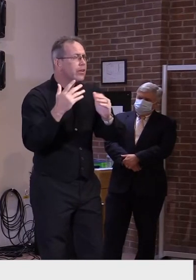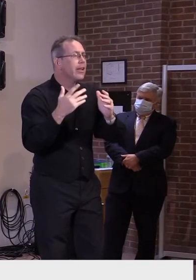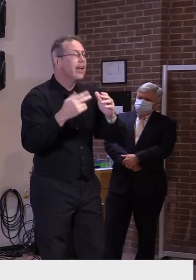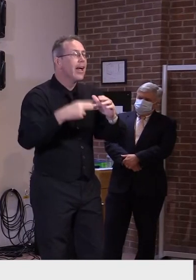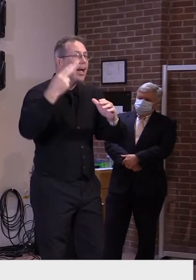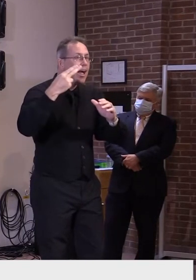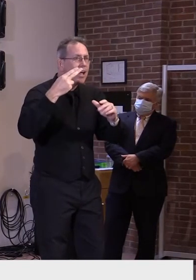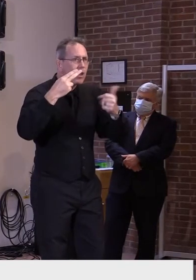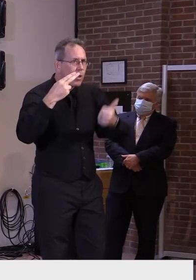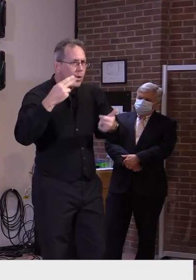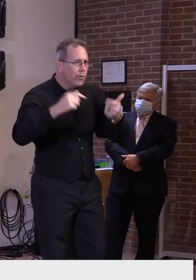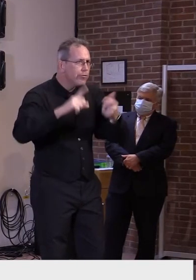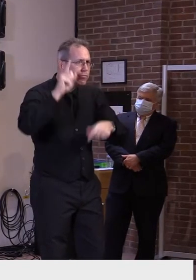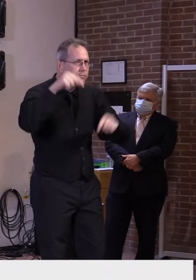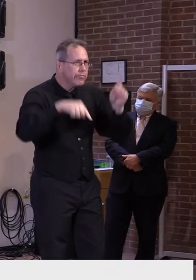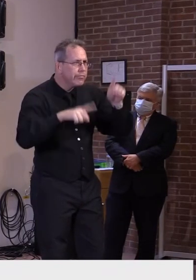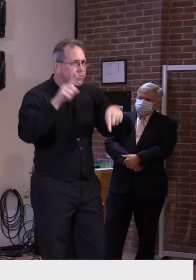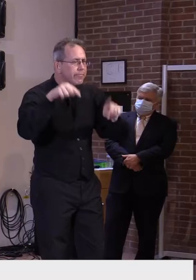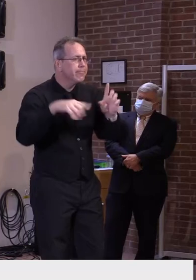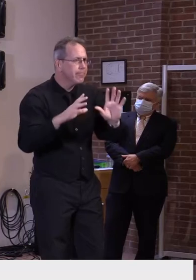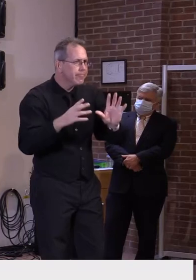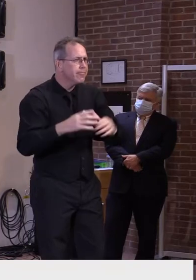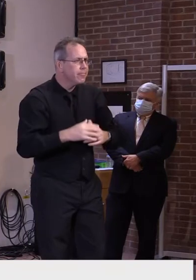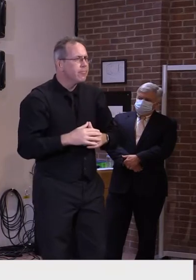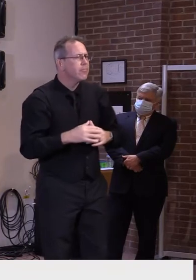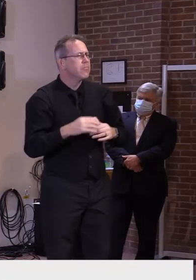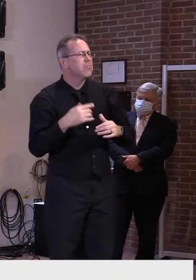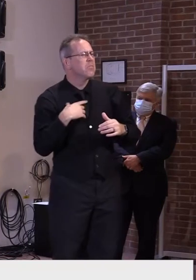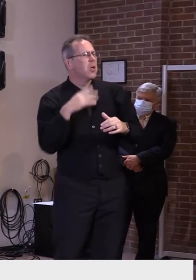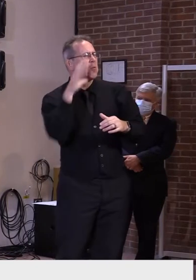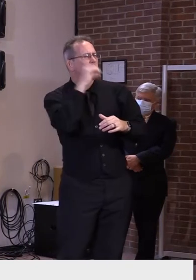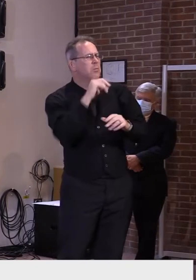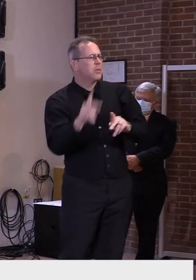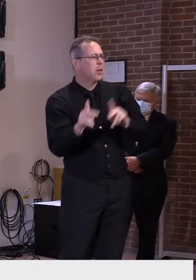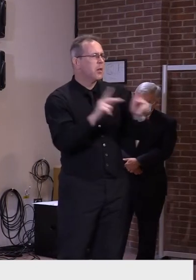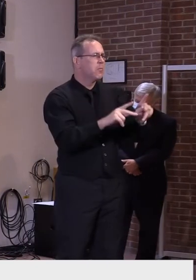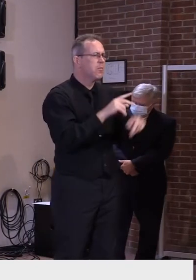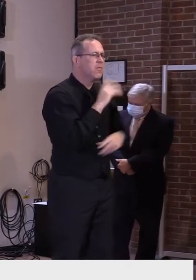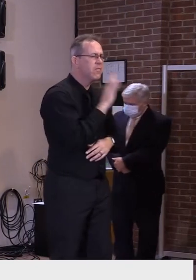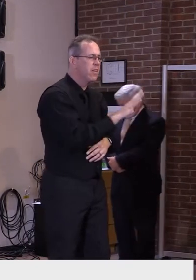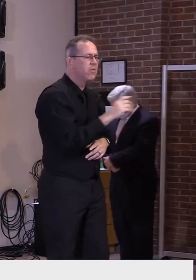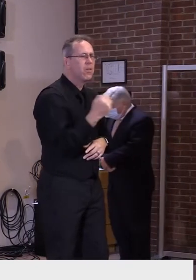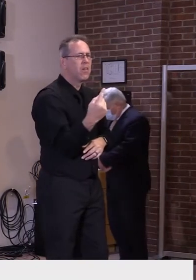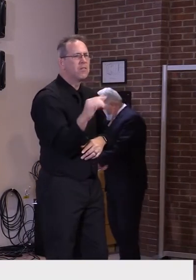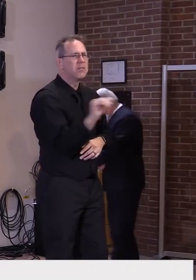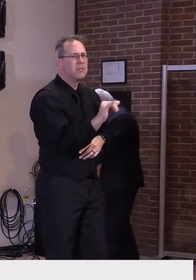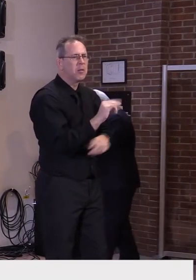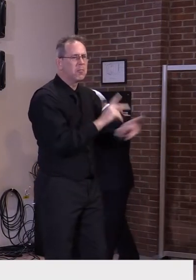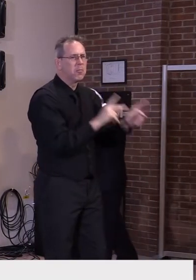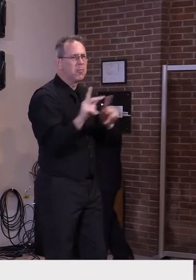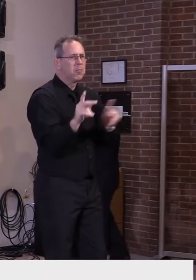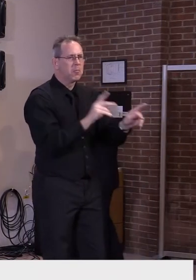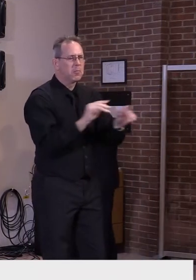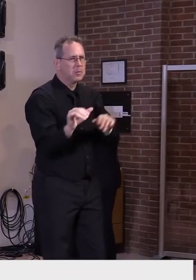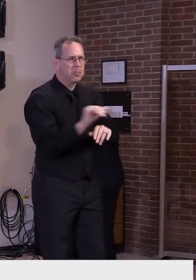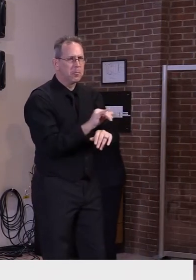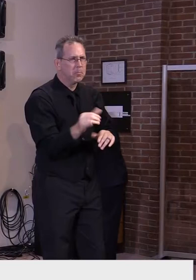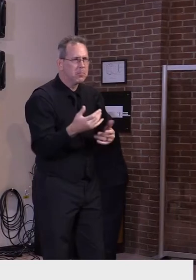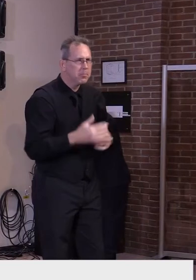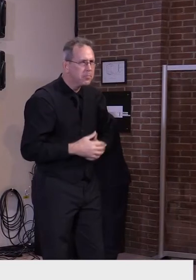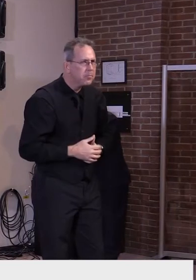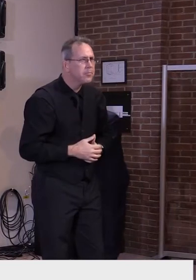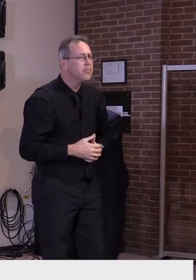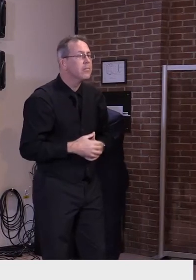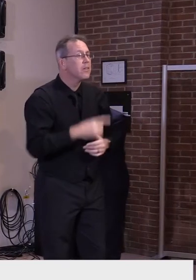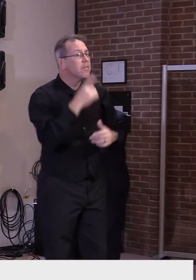would be surprised to see the 5 to 11 rate not similarly vary, so it's something we'll have to monitor. But right now, the vaccination